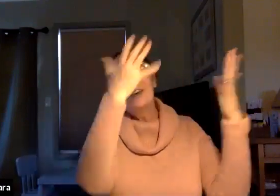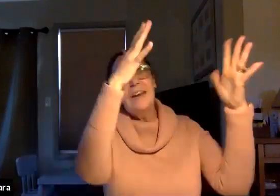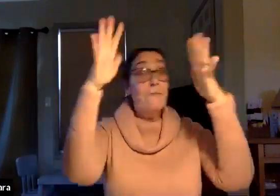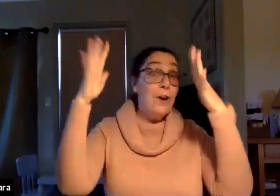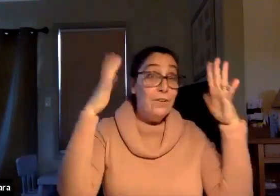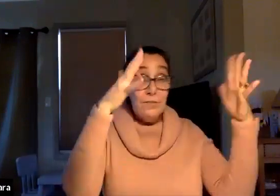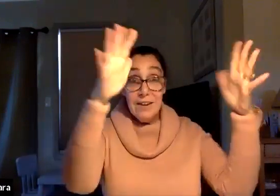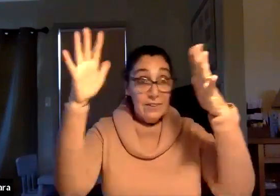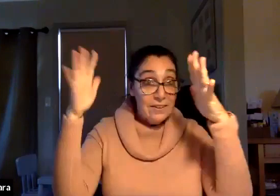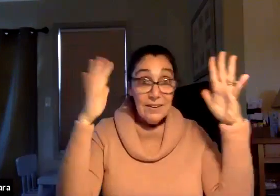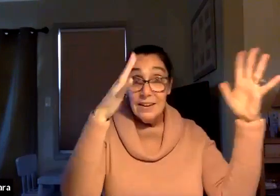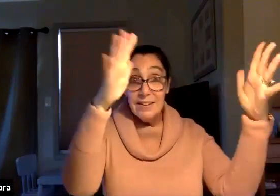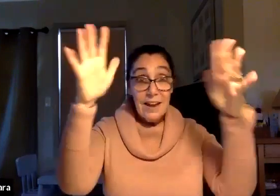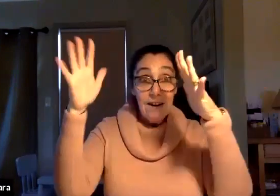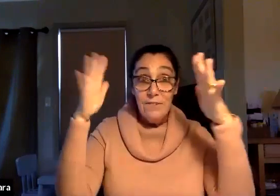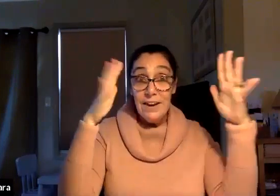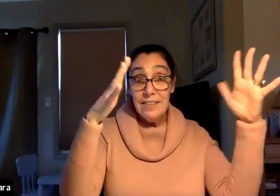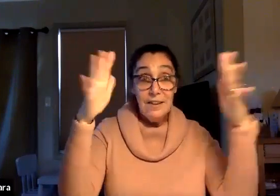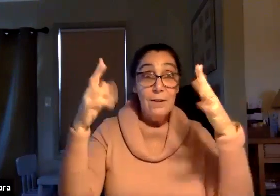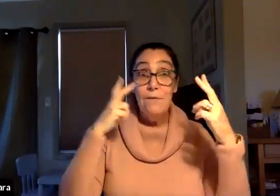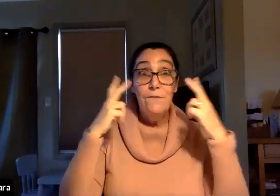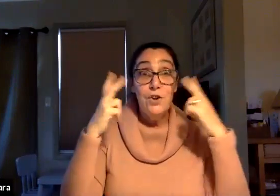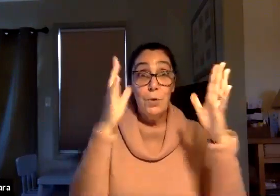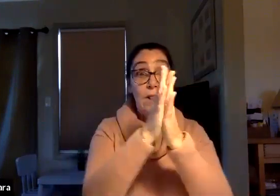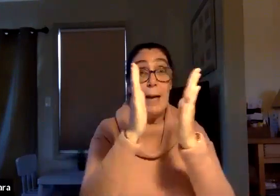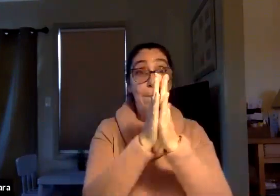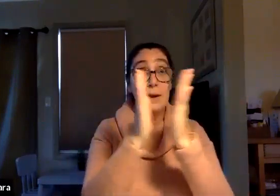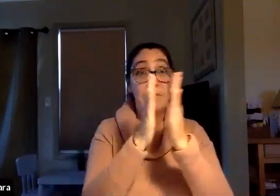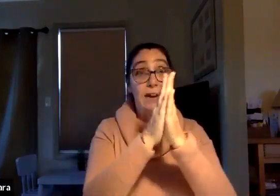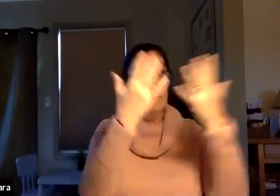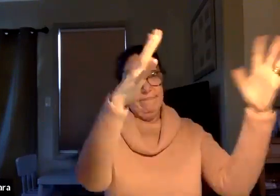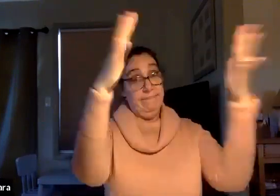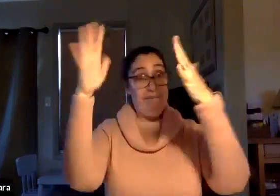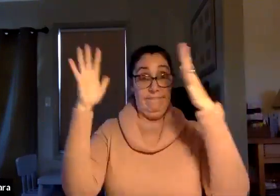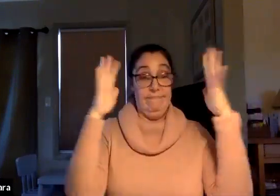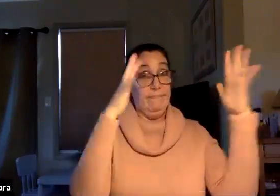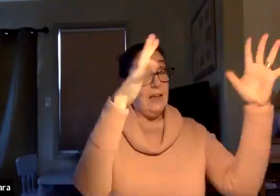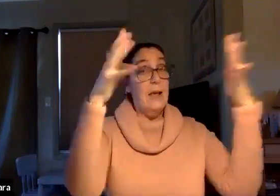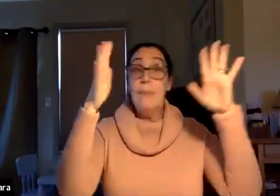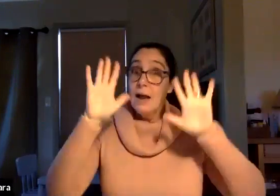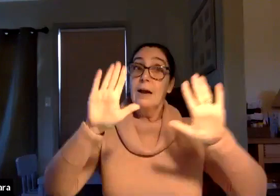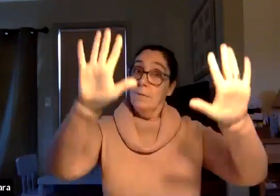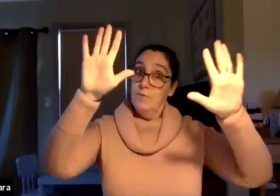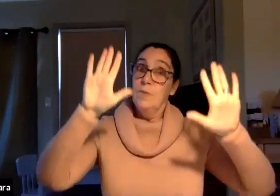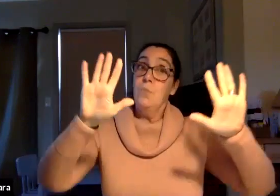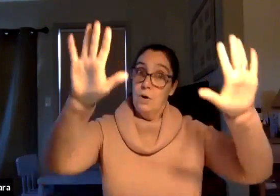stuff, we all do this. It's kind of like the visual clapping, right? And that kind of comes from this